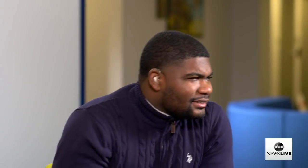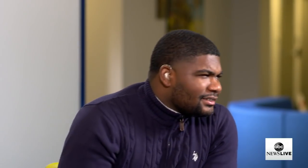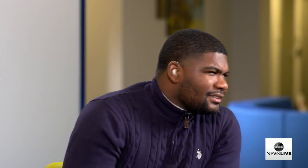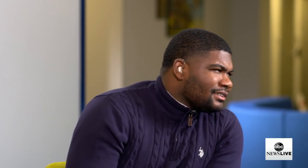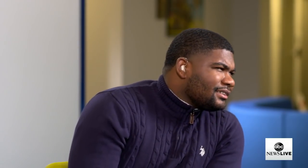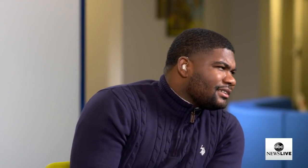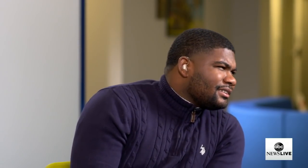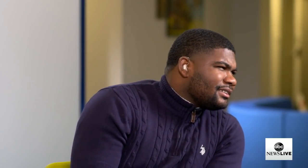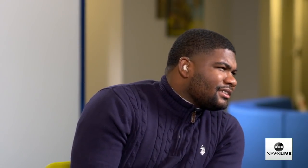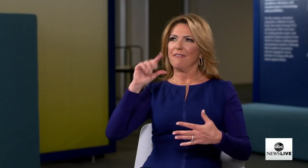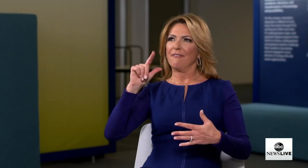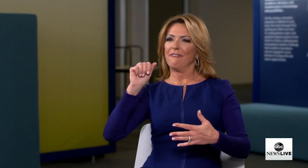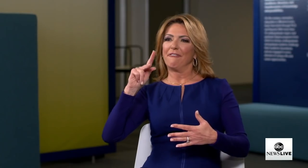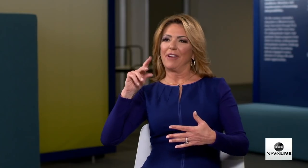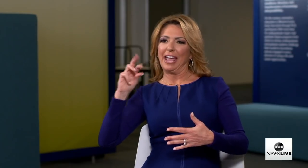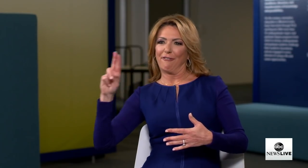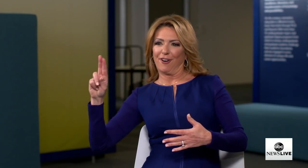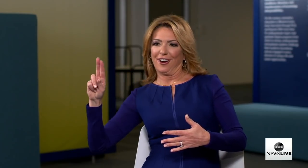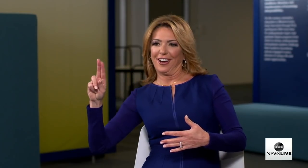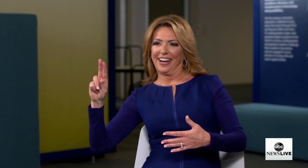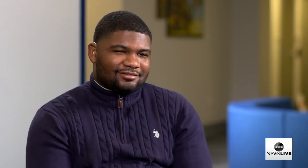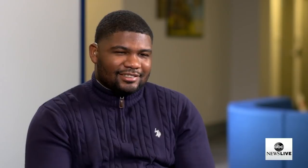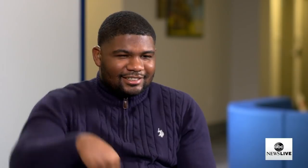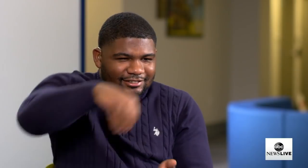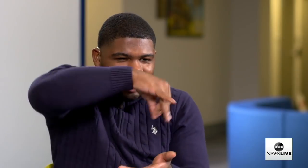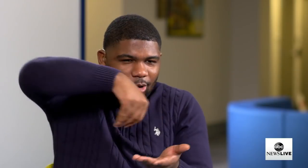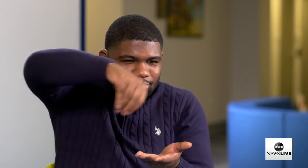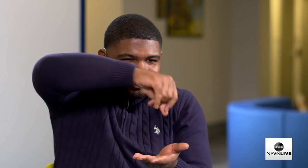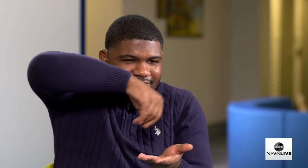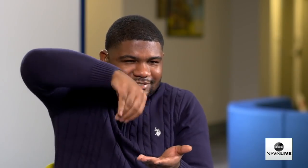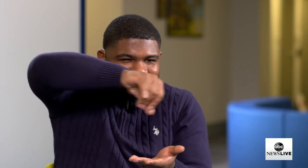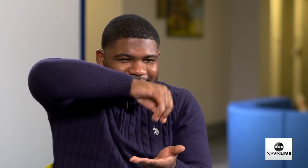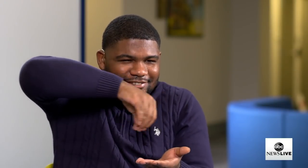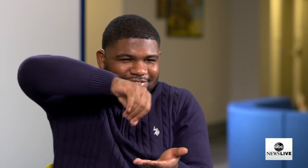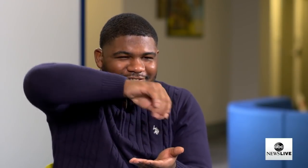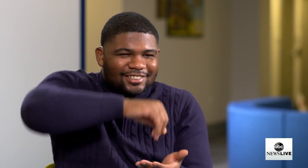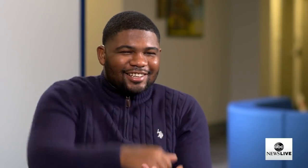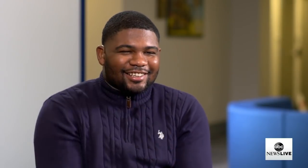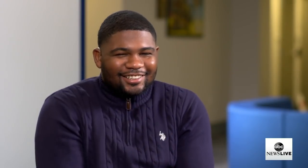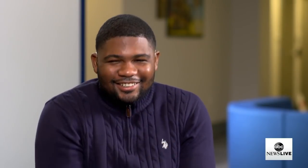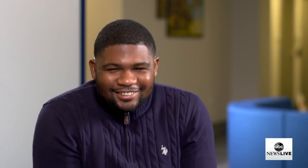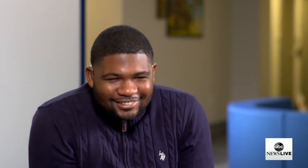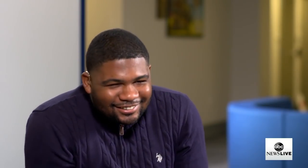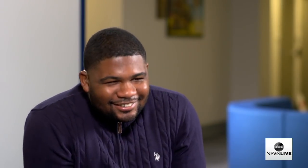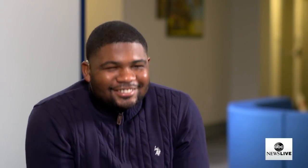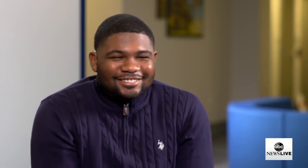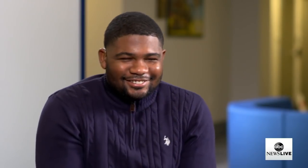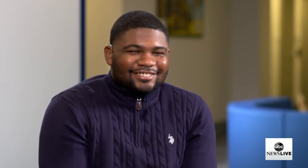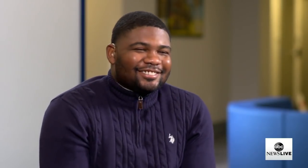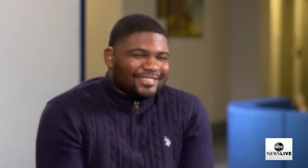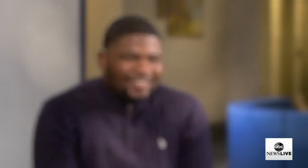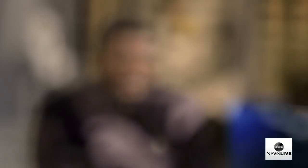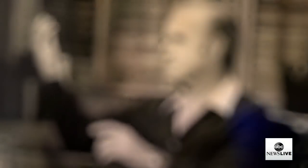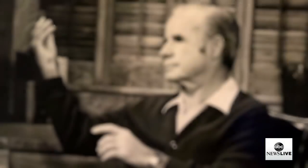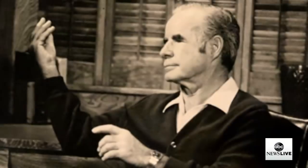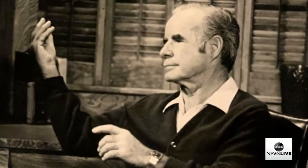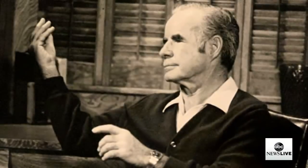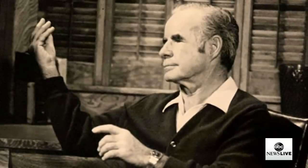It's more flavor. Okay. A little salt on there. A little salt. It's a culture